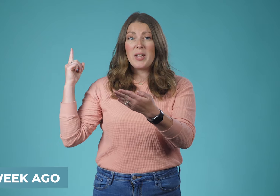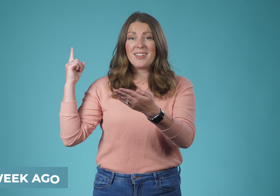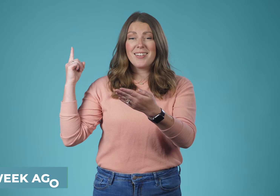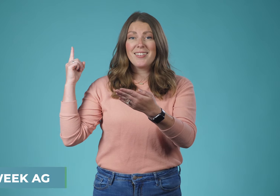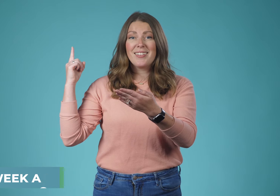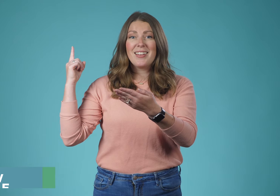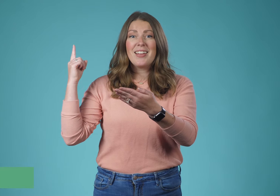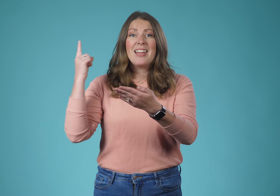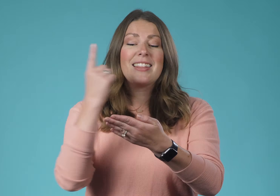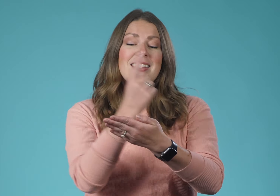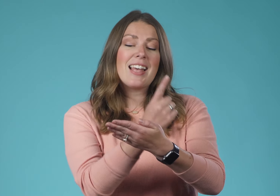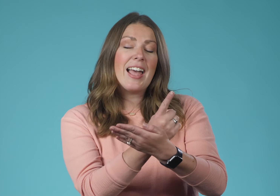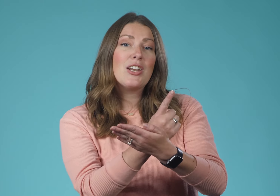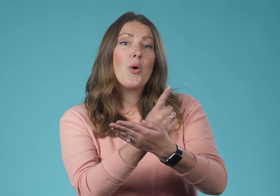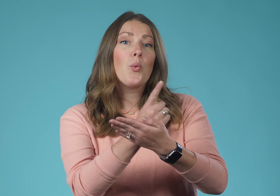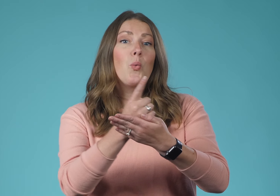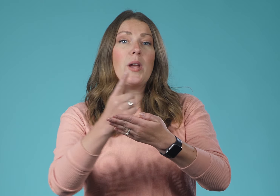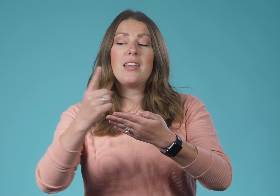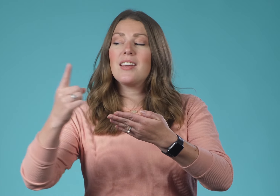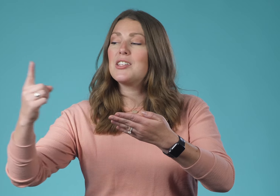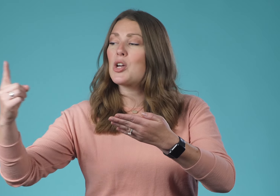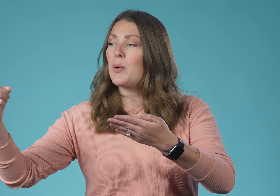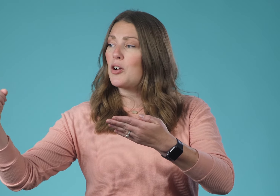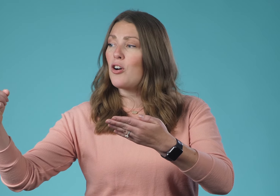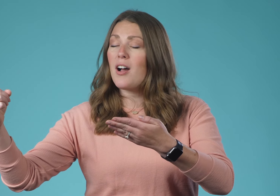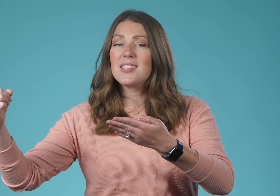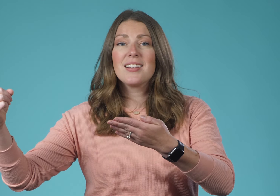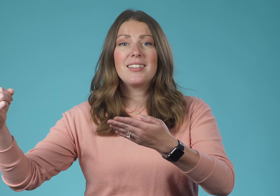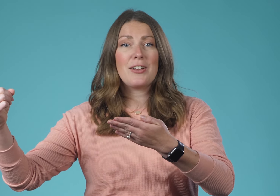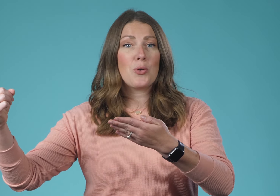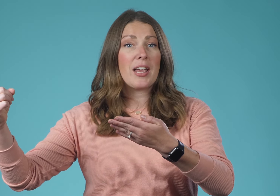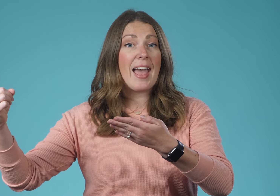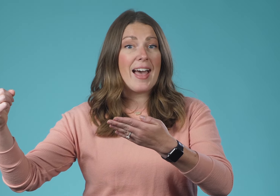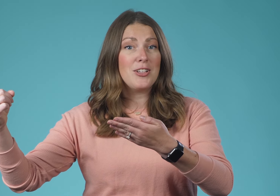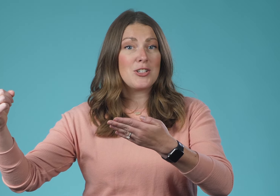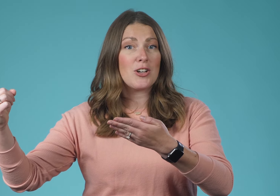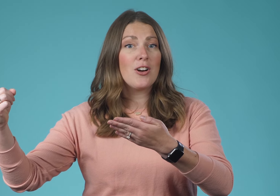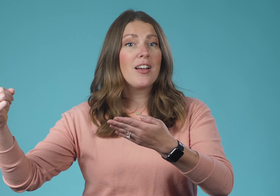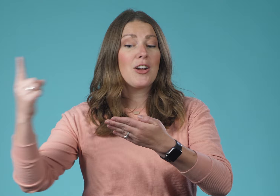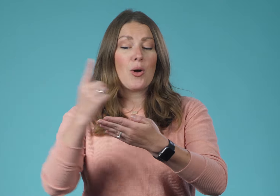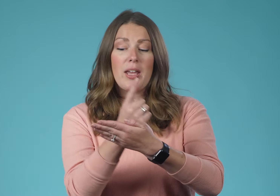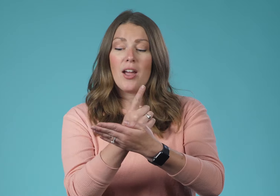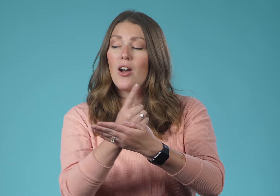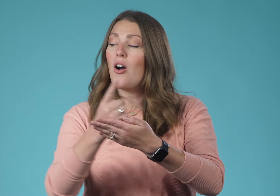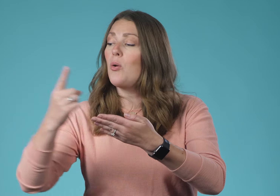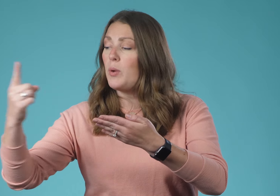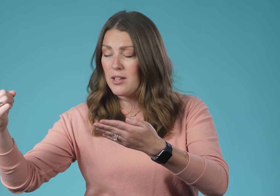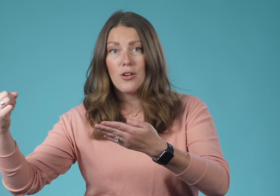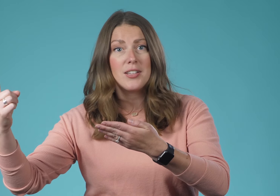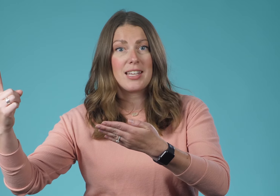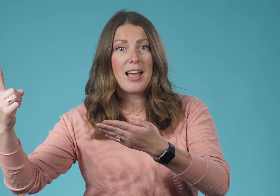week. The sign week is going across, like for a calendar, going a week across the